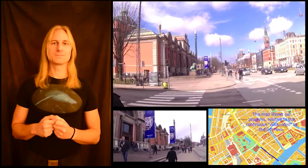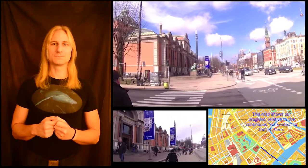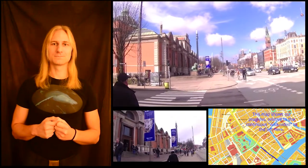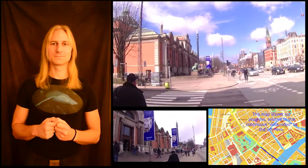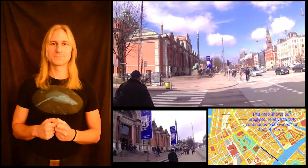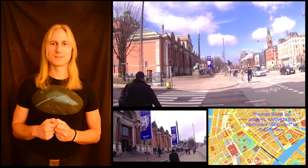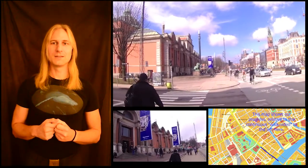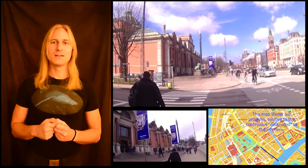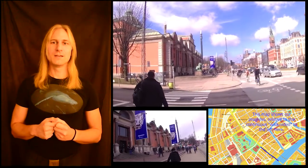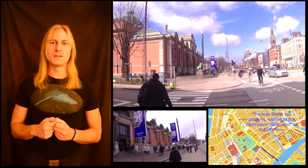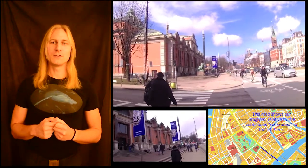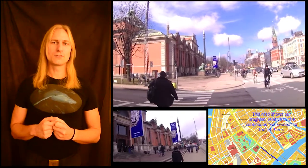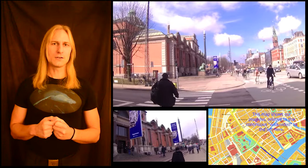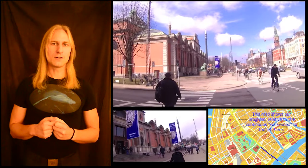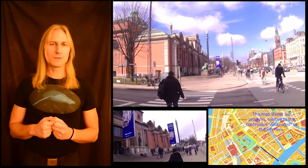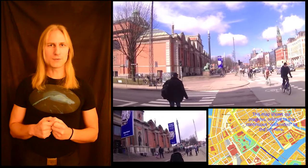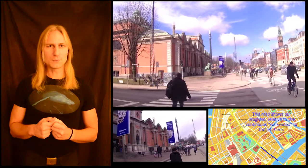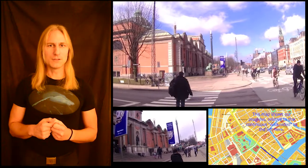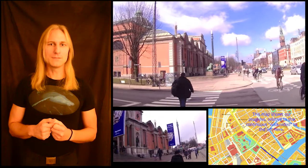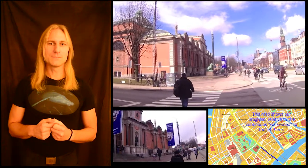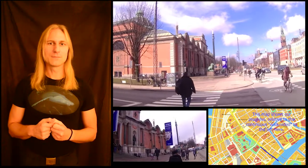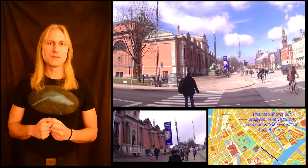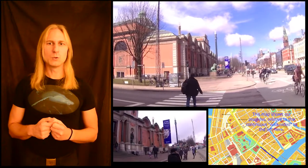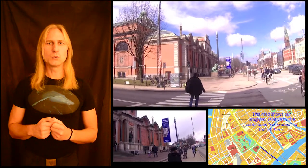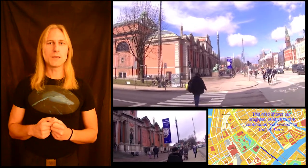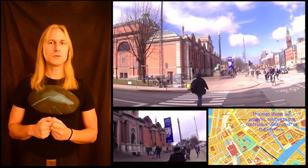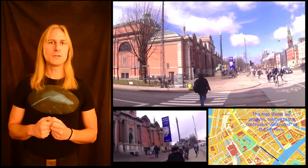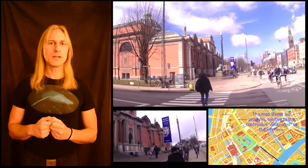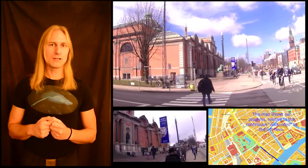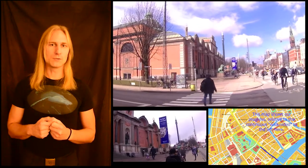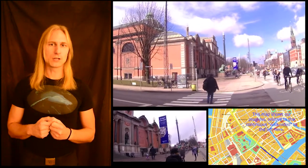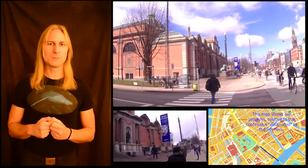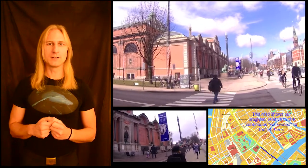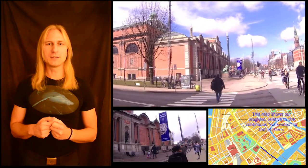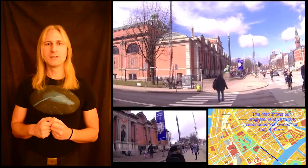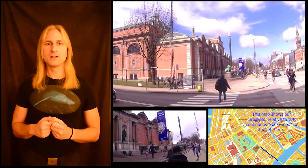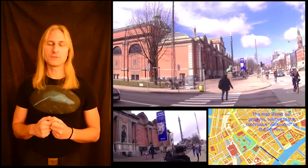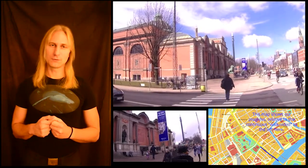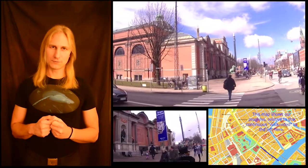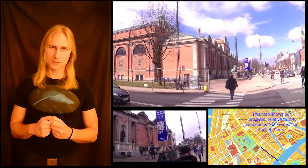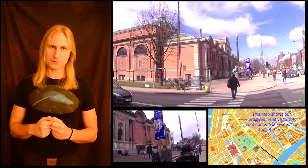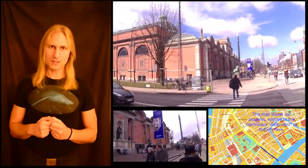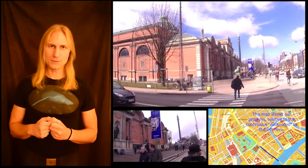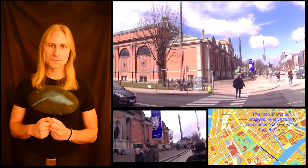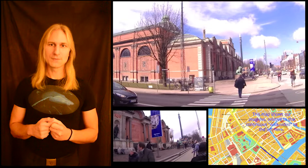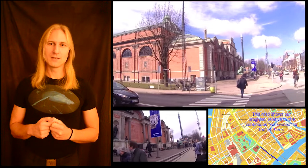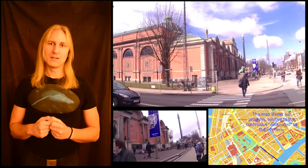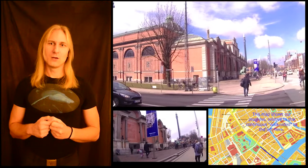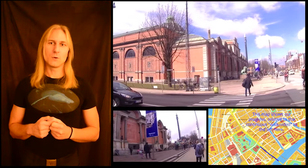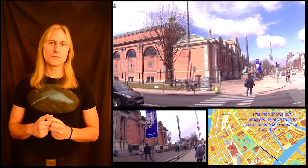Copenhagen. The son of the founder, who came to be the head of the company after his father's